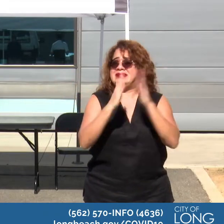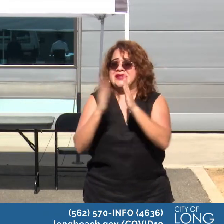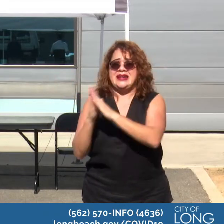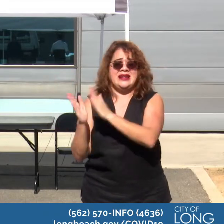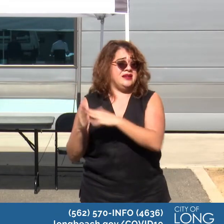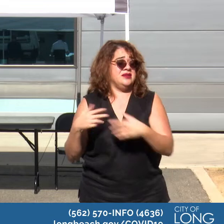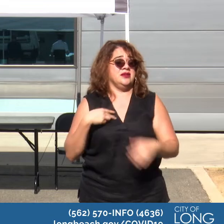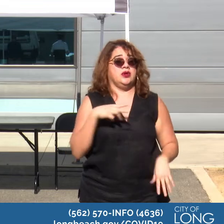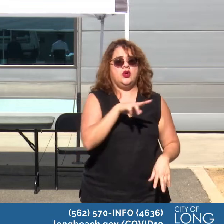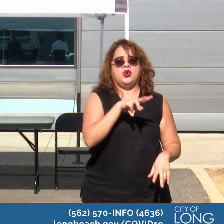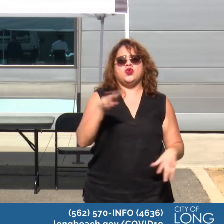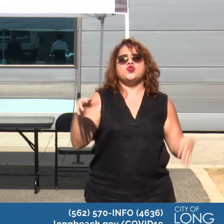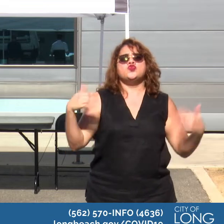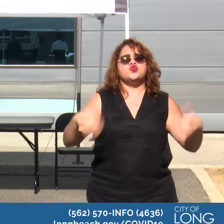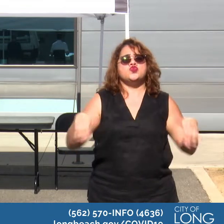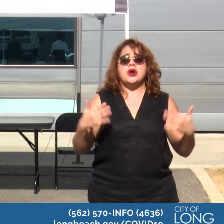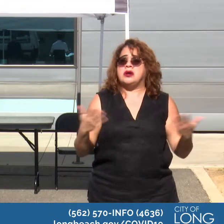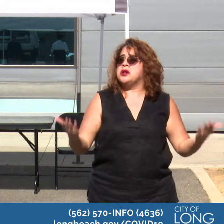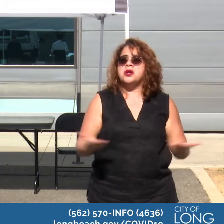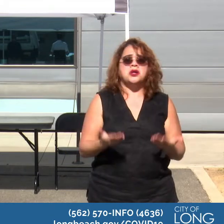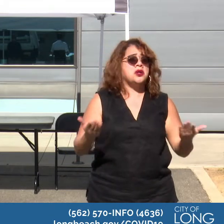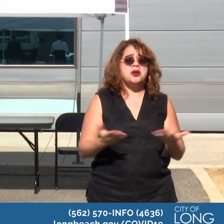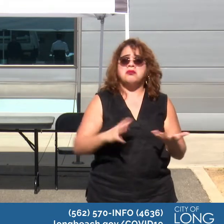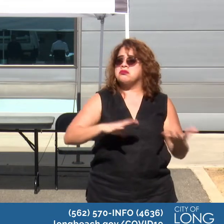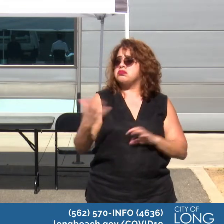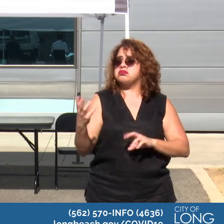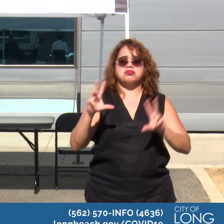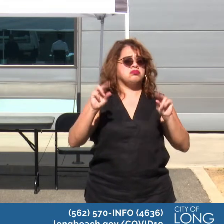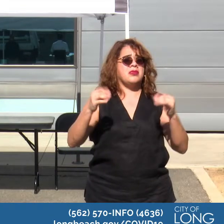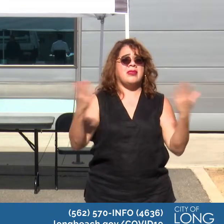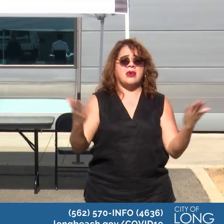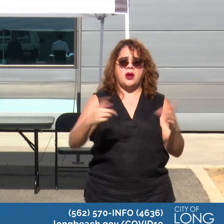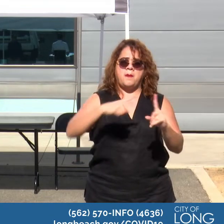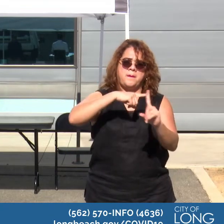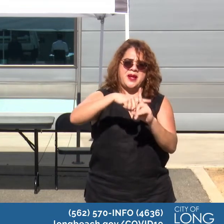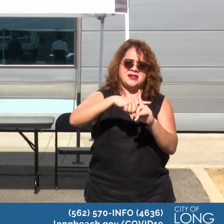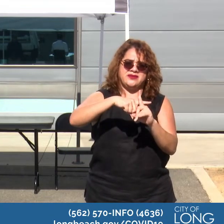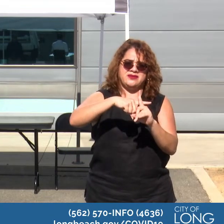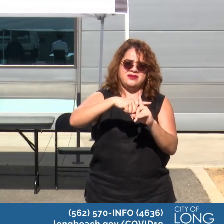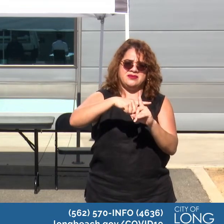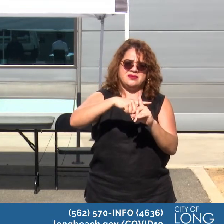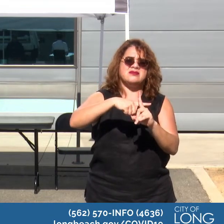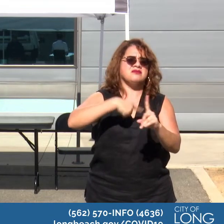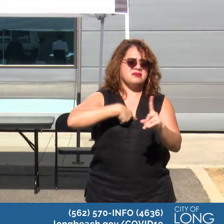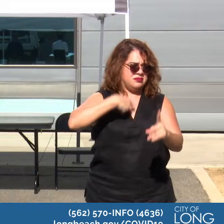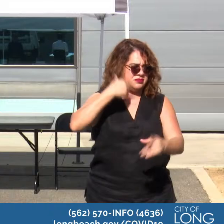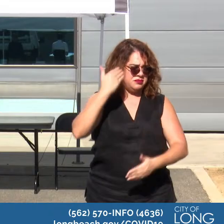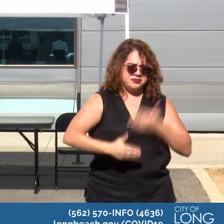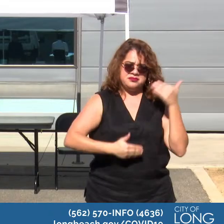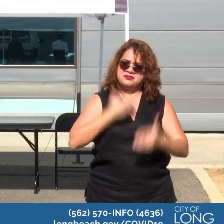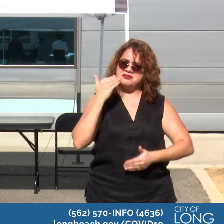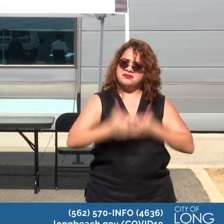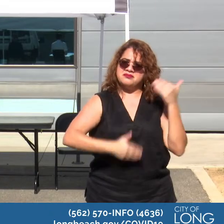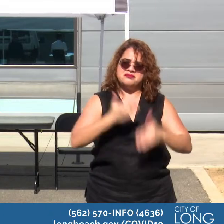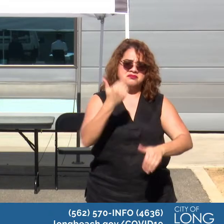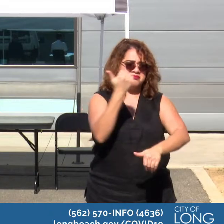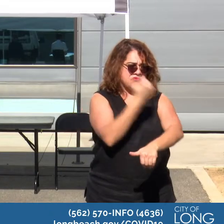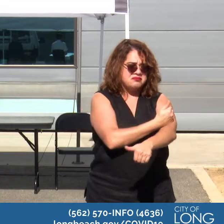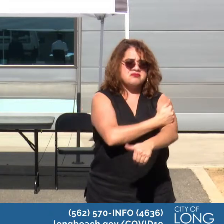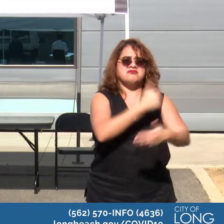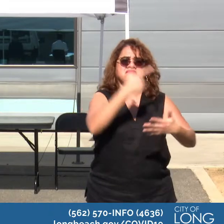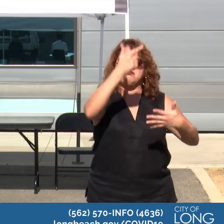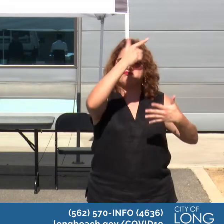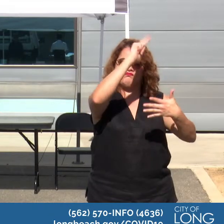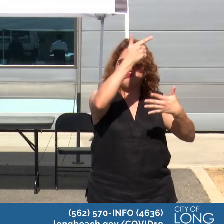is going well, it's positive, and we're getting through our vaccine and people. So we are